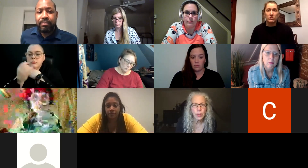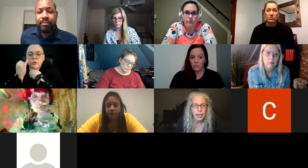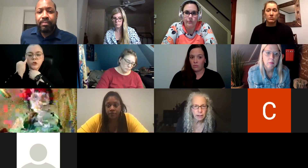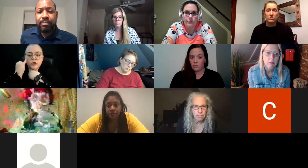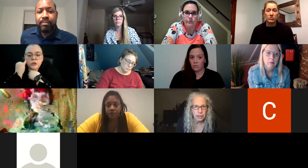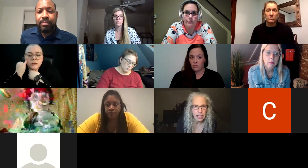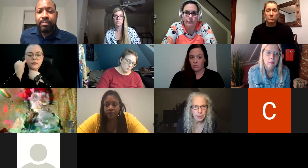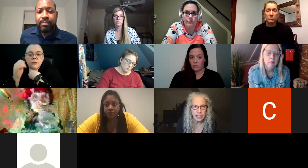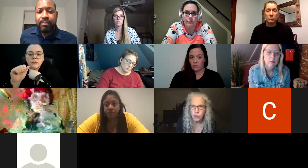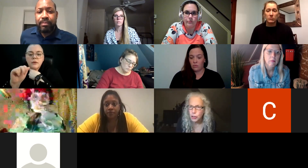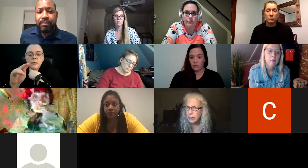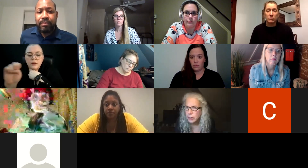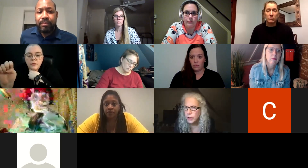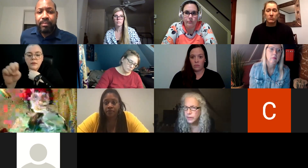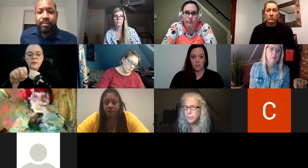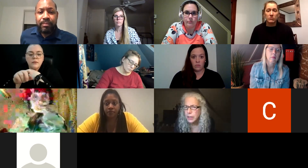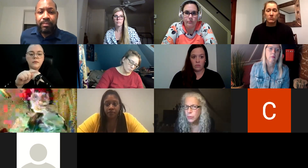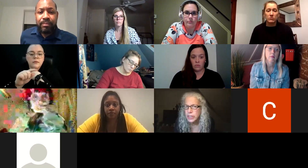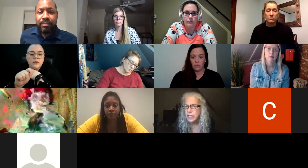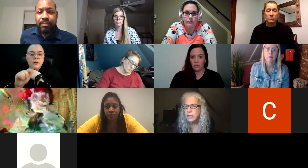Okay, did anybody else? Jen, did you have something you were saying?